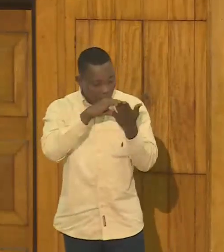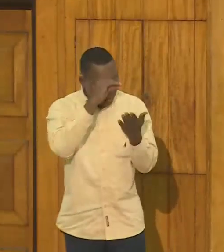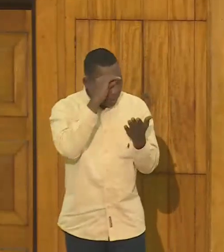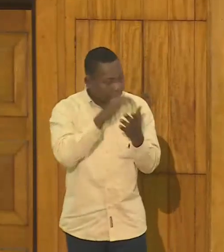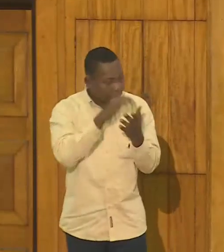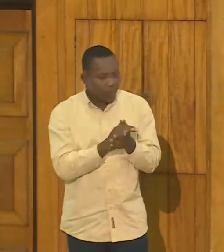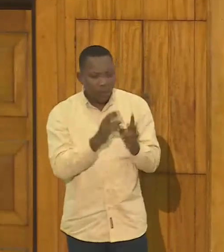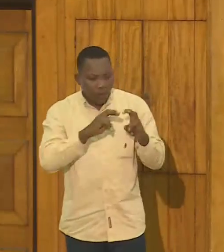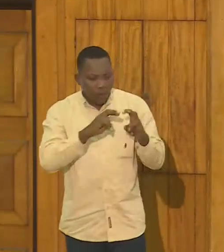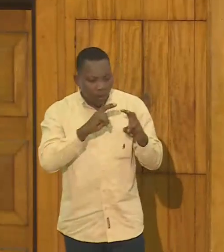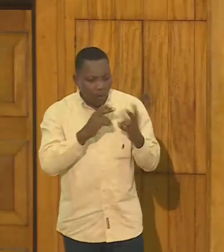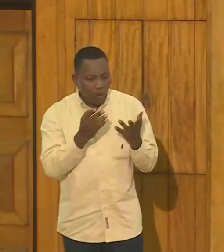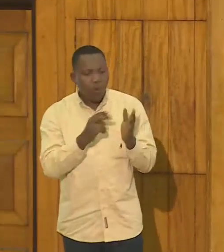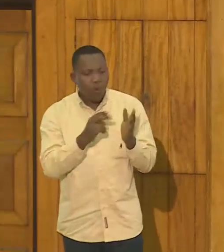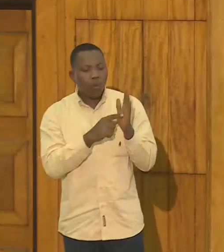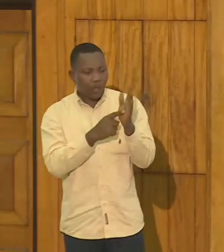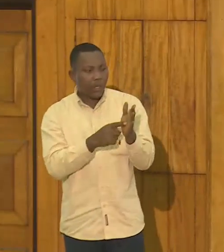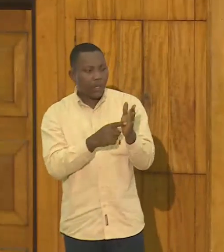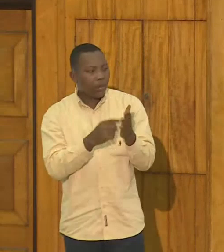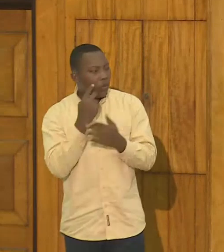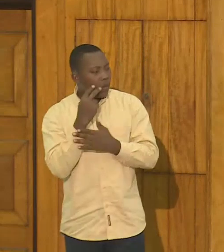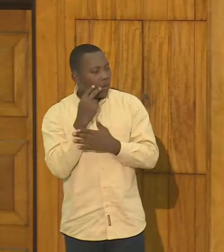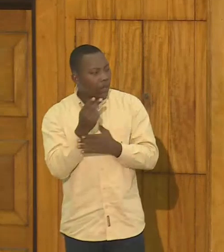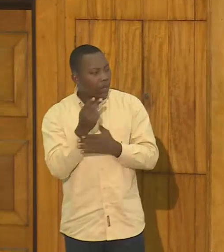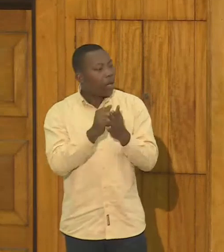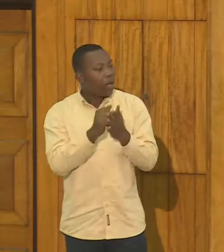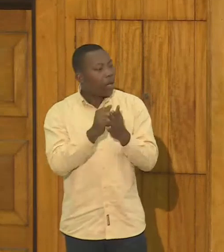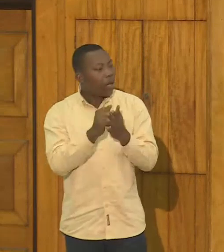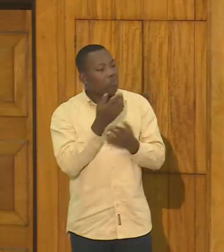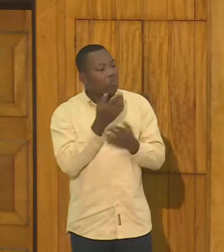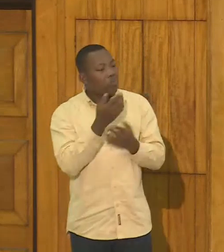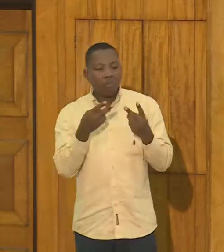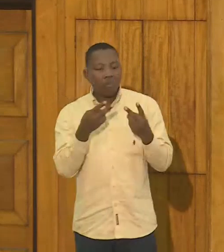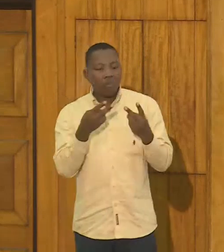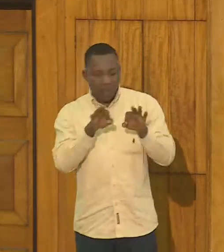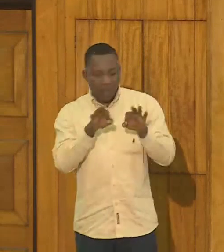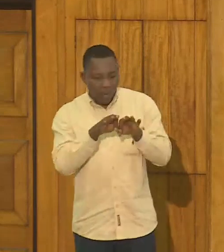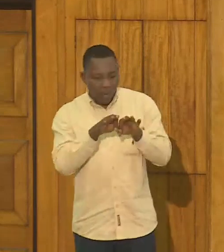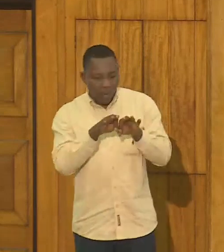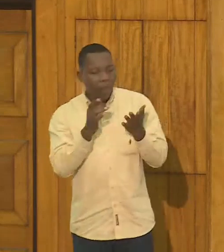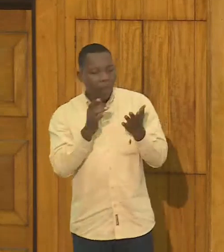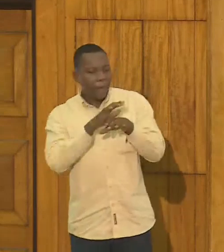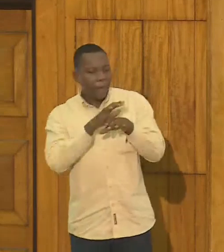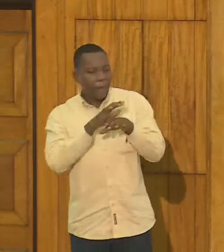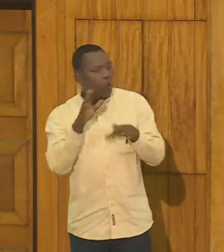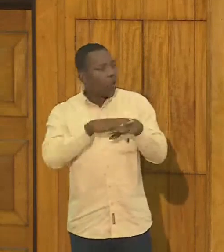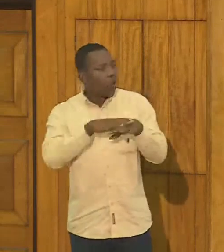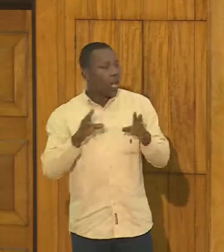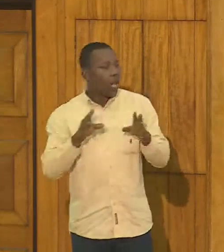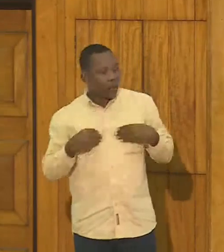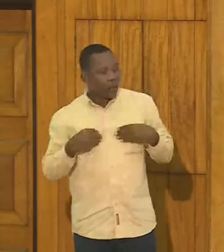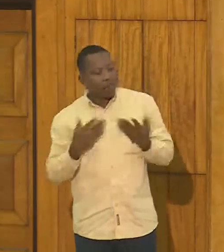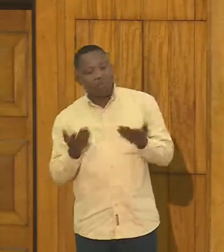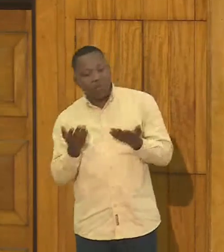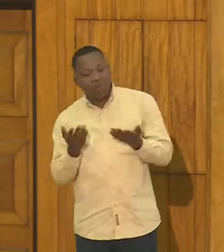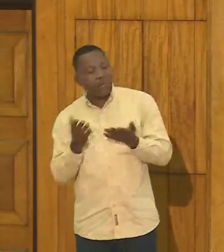see that efficacy has a very great impact on acceptability, including side effects,